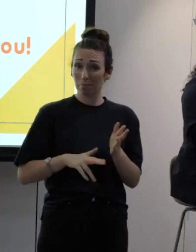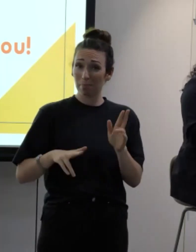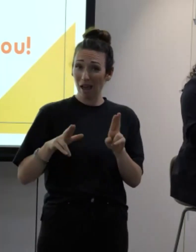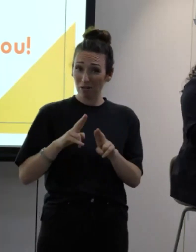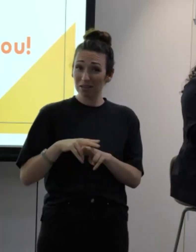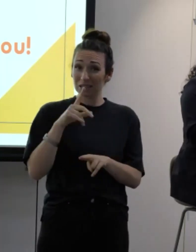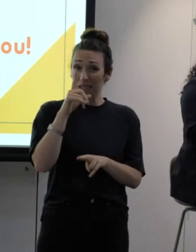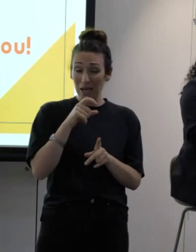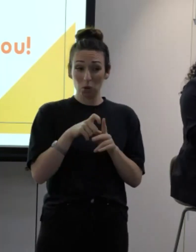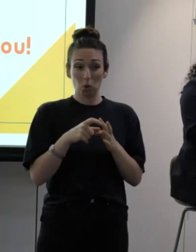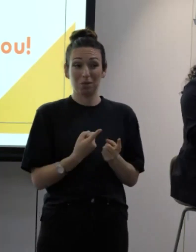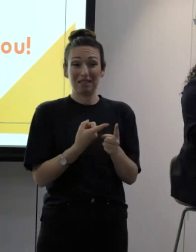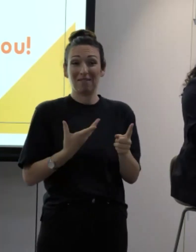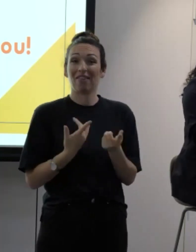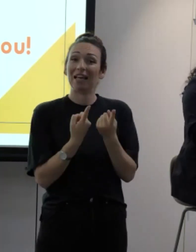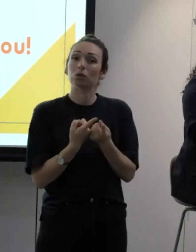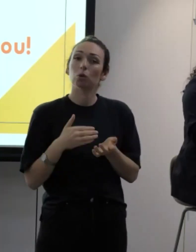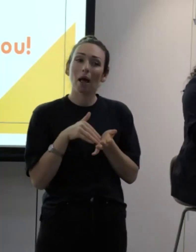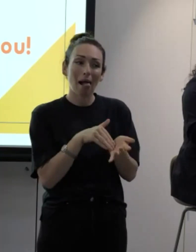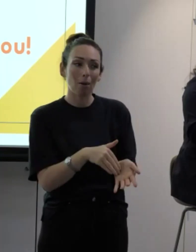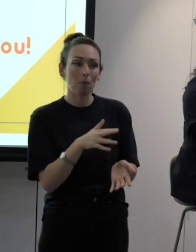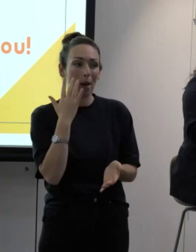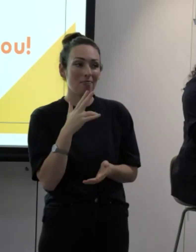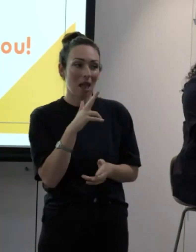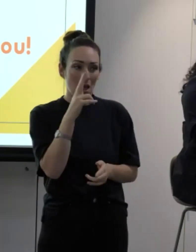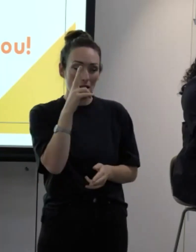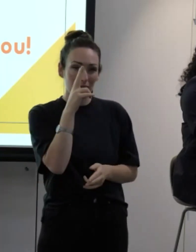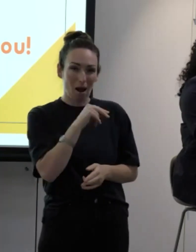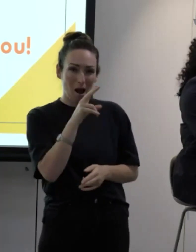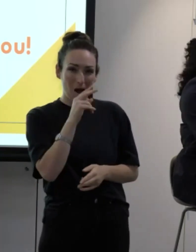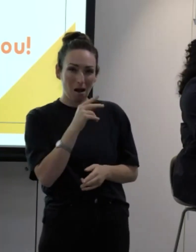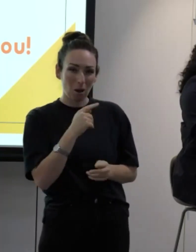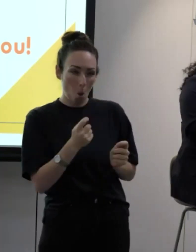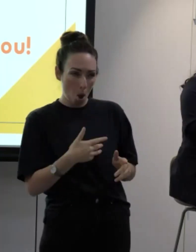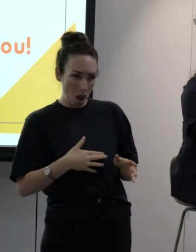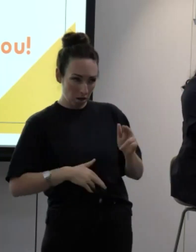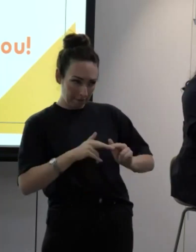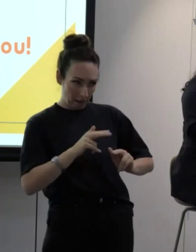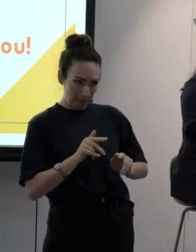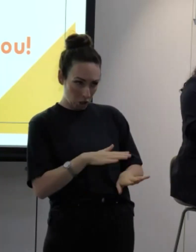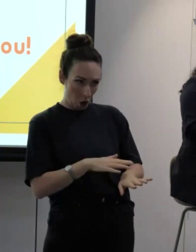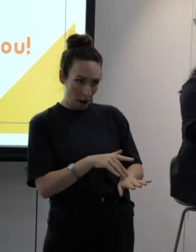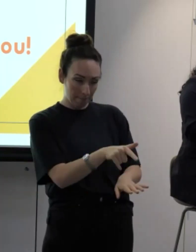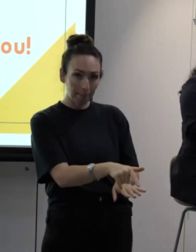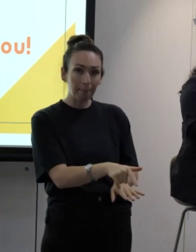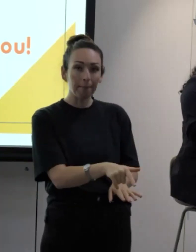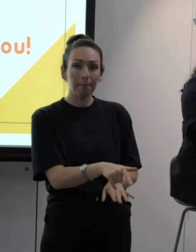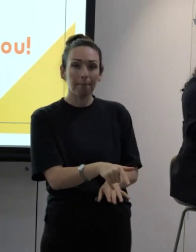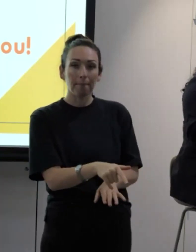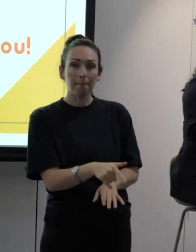support children in their early development, especially if problems are identified. But as Kelsie described, a lot of the problem is